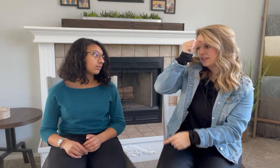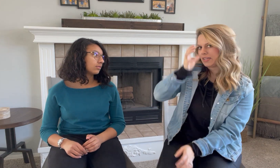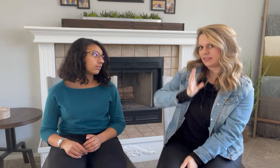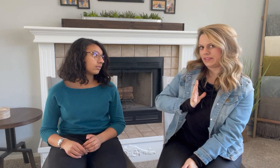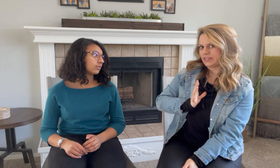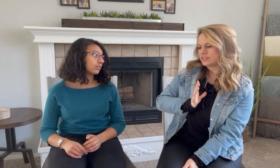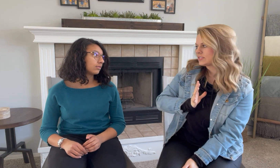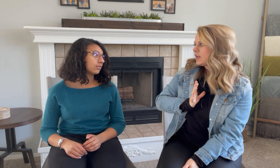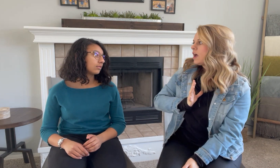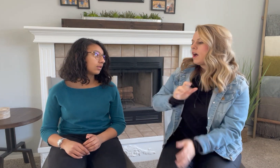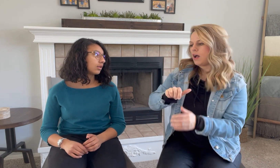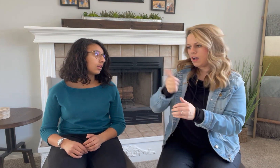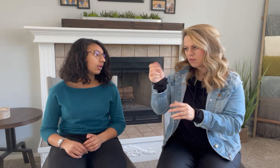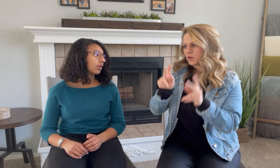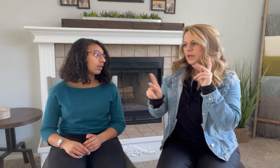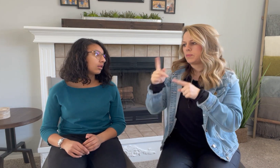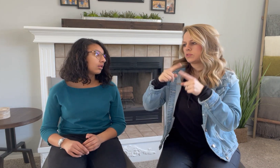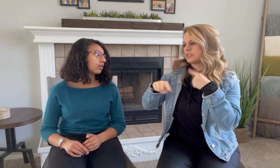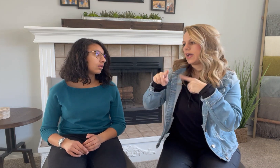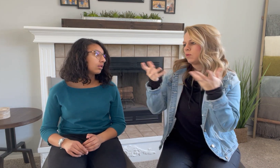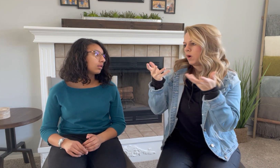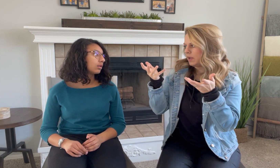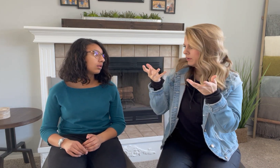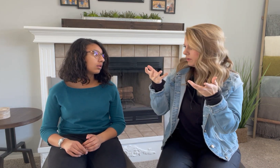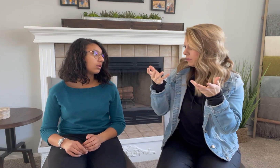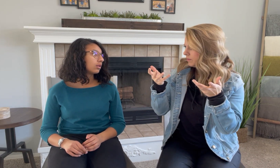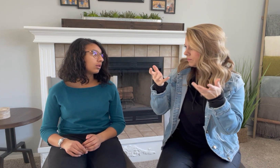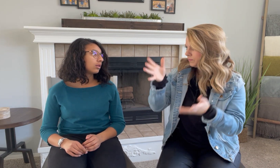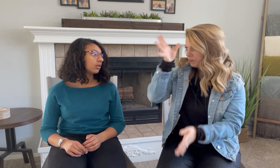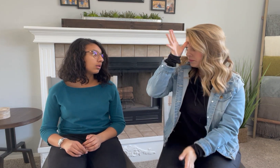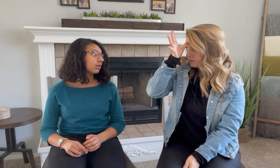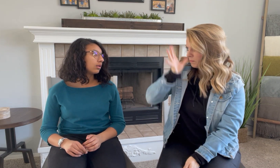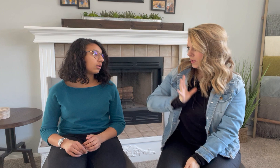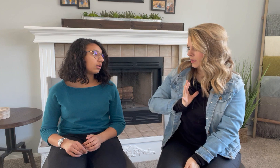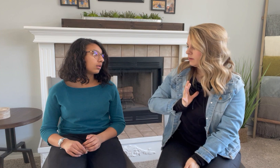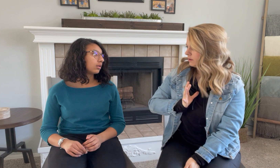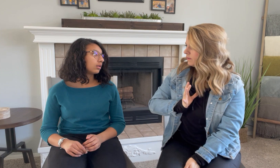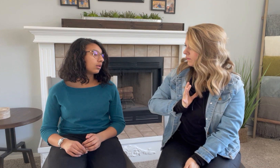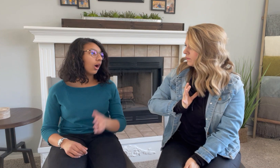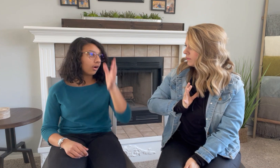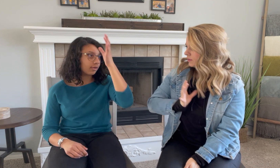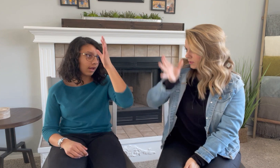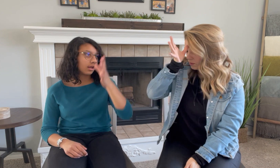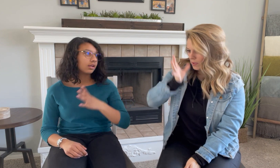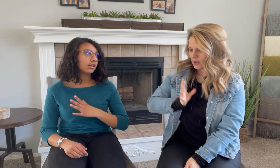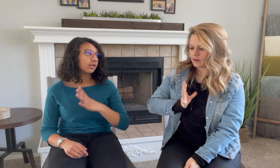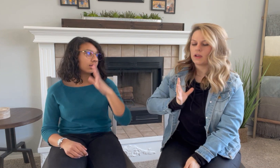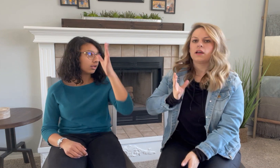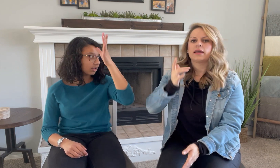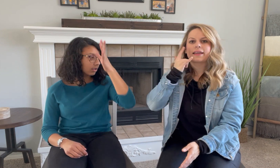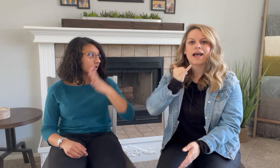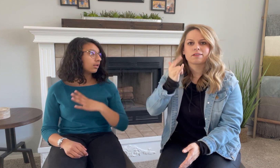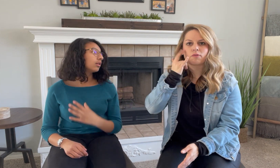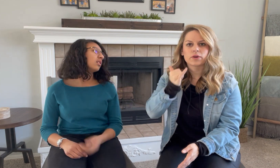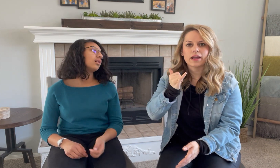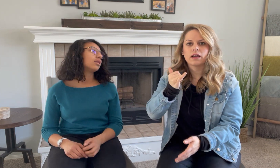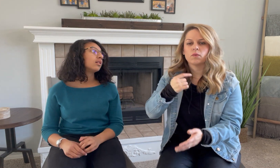like this. Other people sign what? Man. Man. In California, when